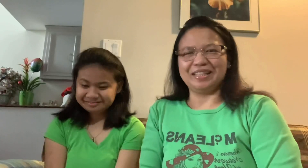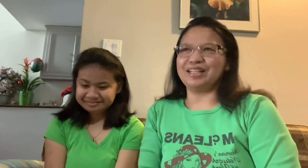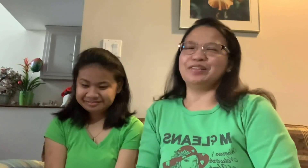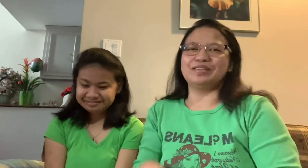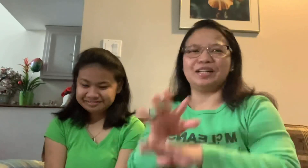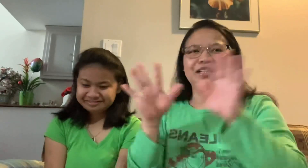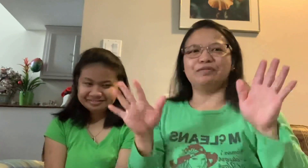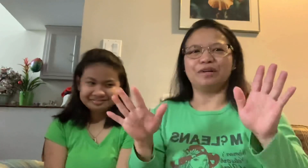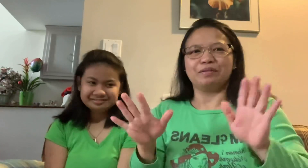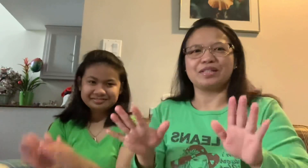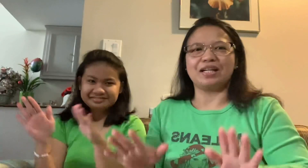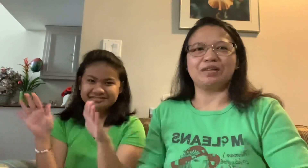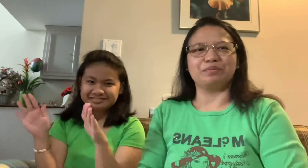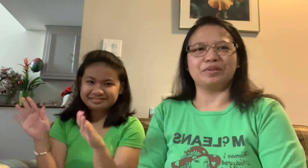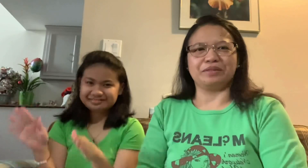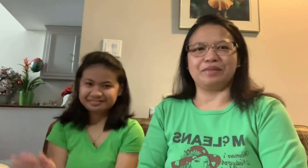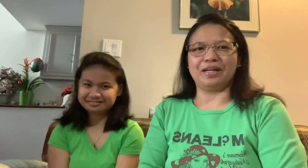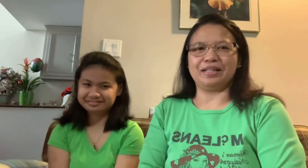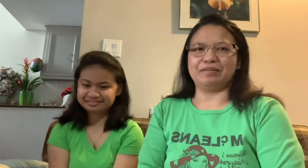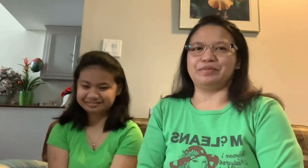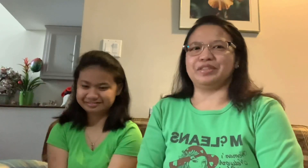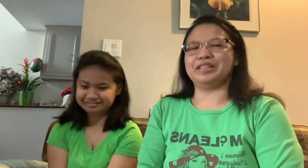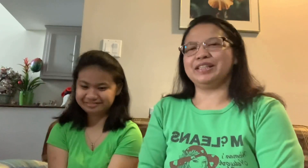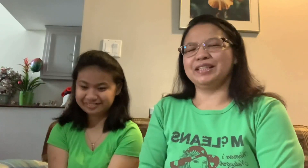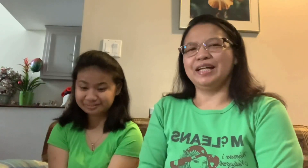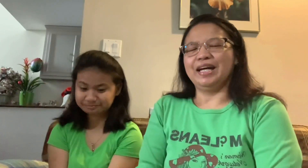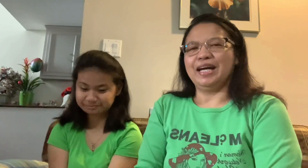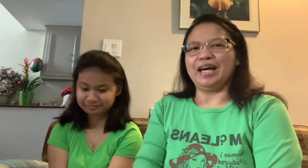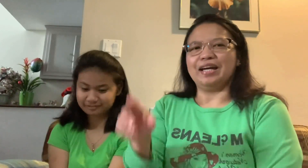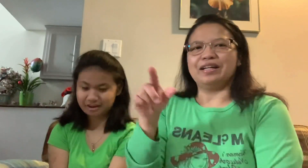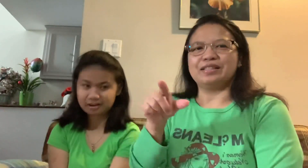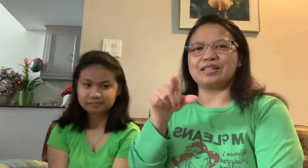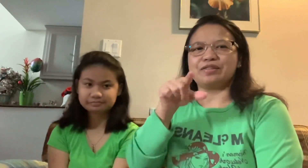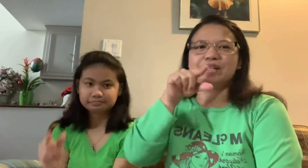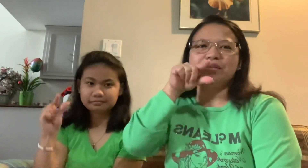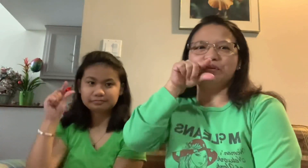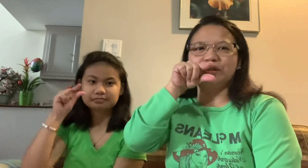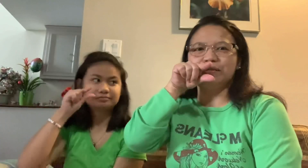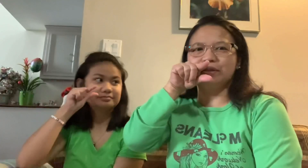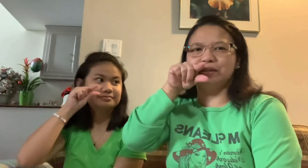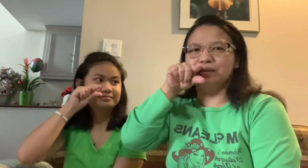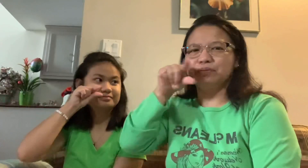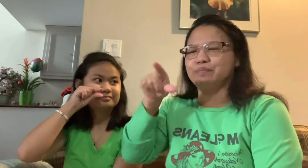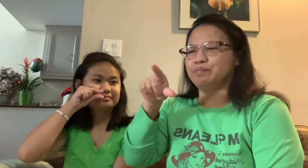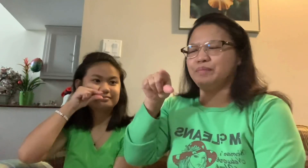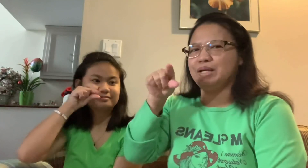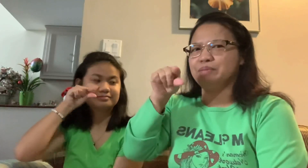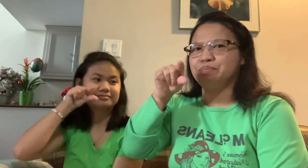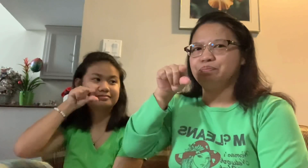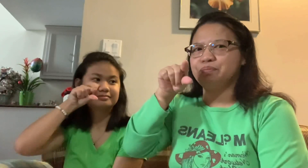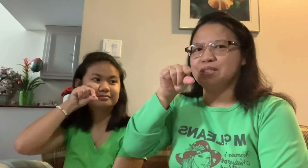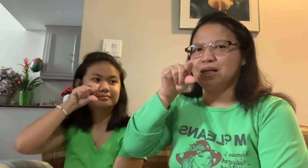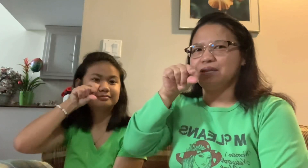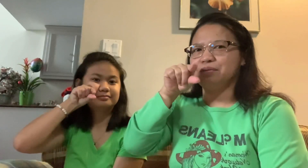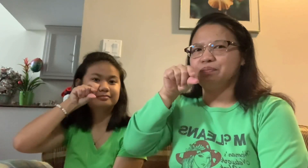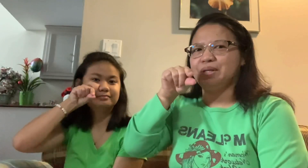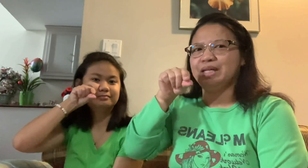know in the farm there's a lot of bird, right? Bird. And just to sign the bird, we'll make a sign of the beak like